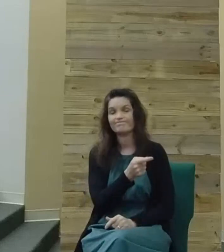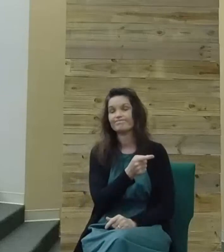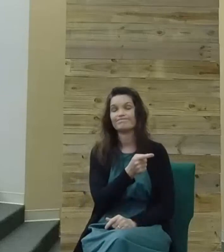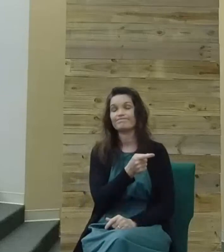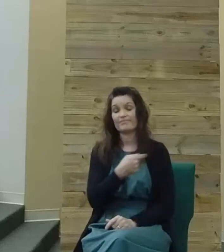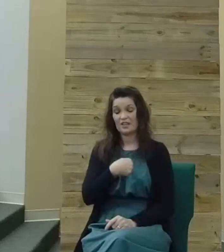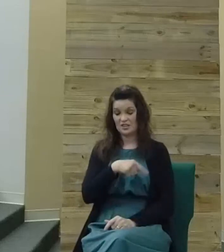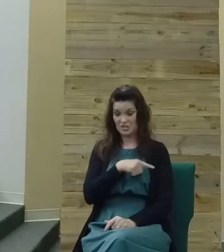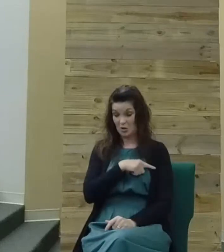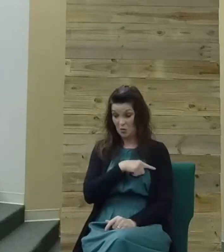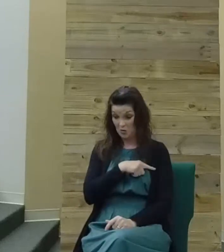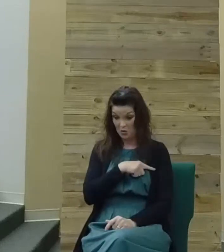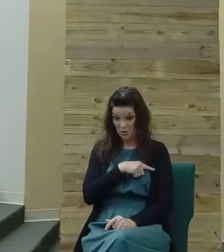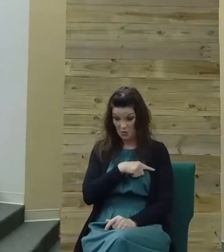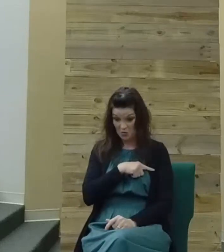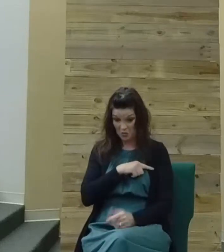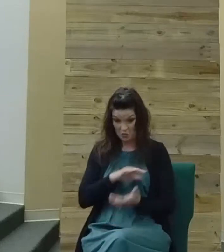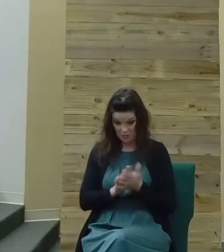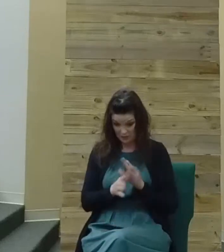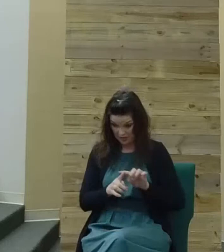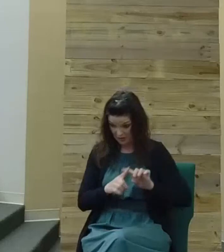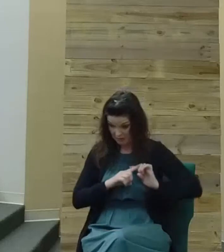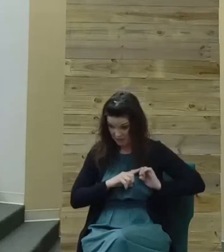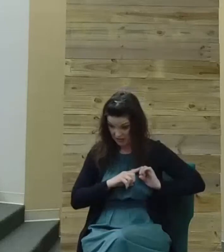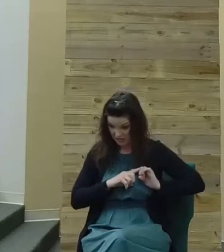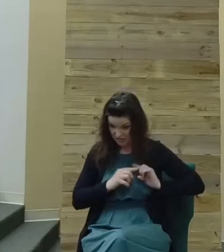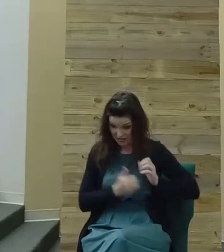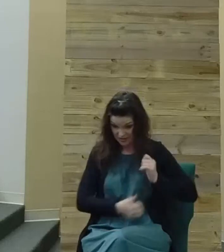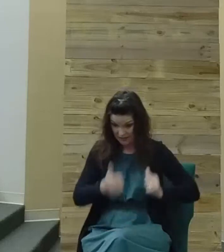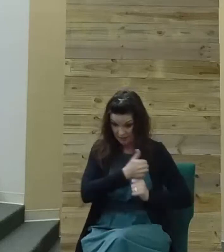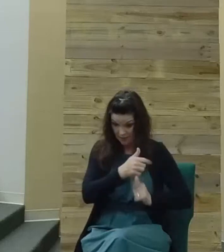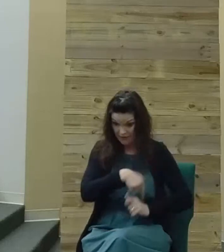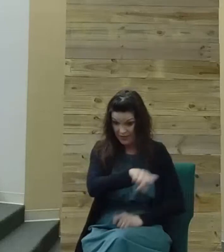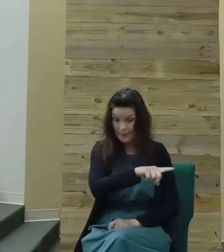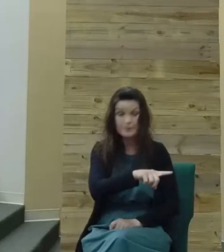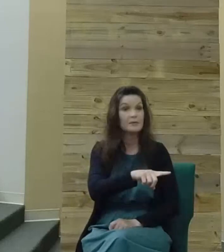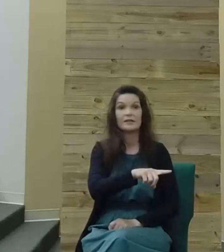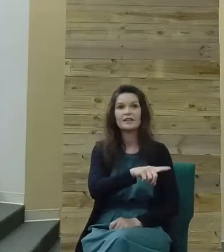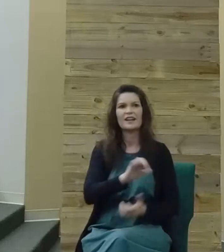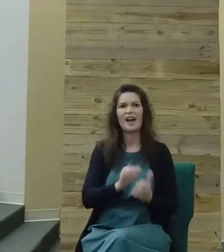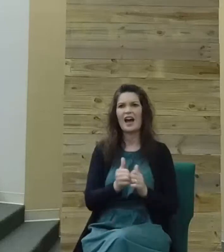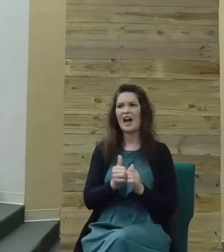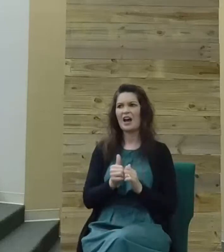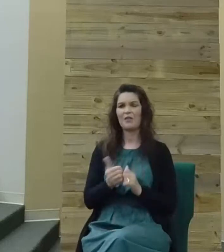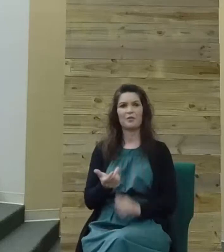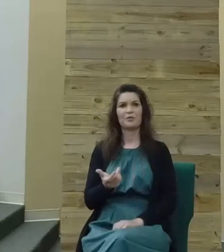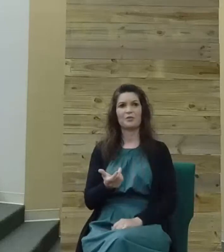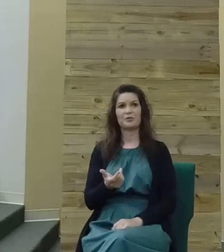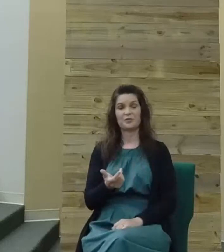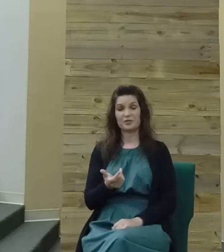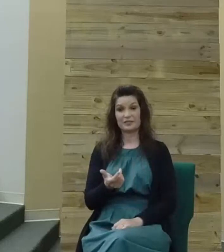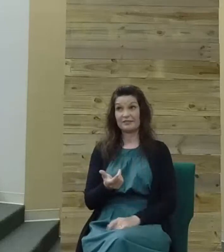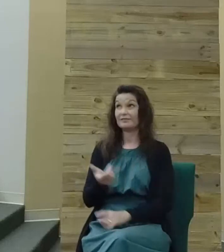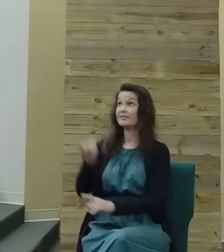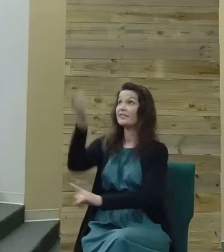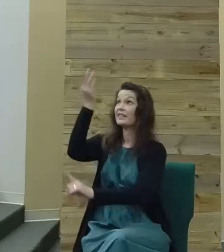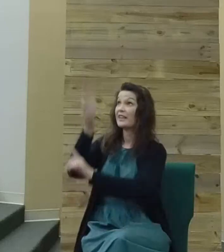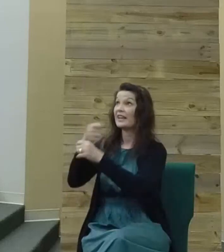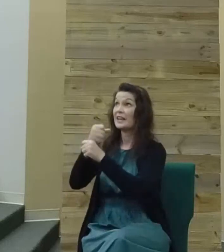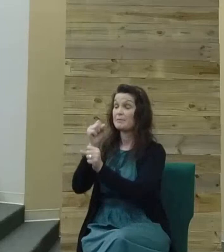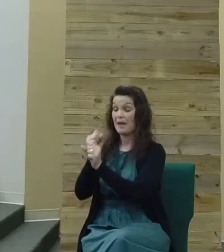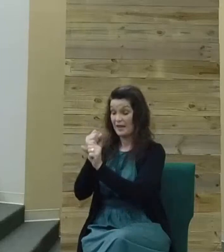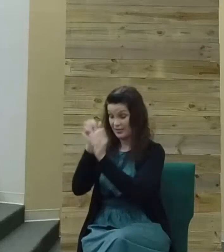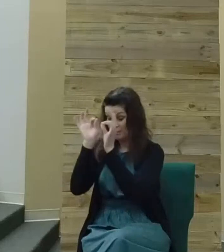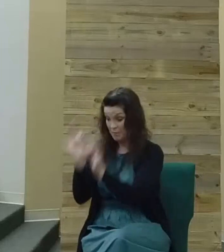follow the law. So how can we possibly have a righteousness that exceeds their righteousness? He made the one who did not